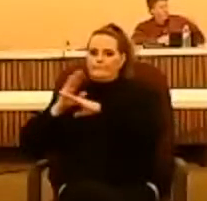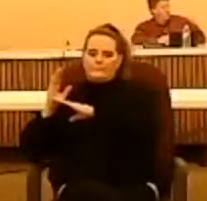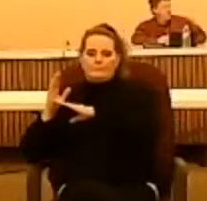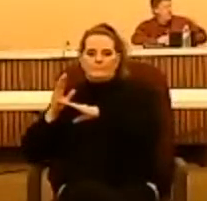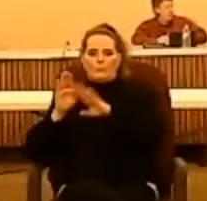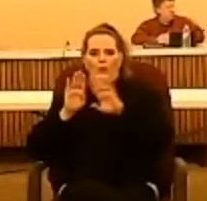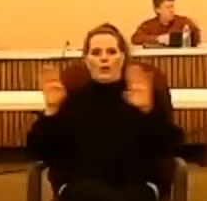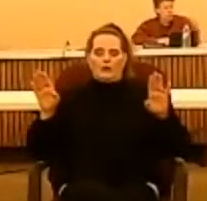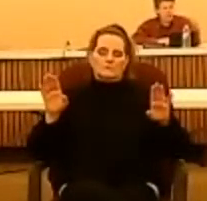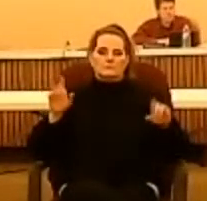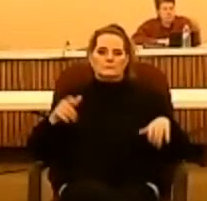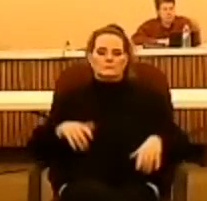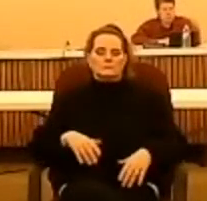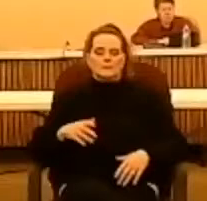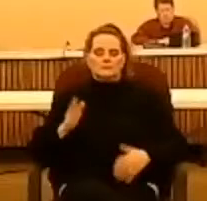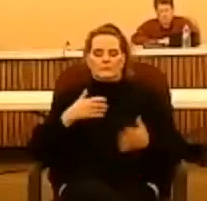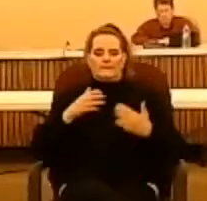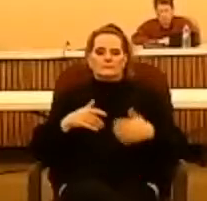Anything else?